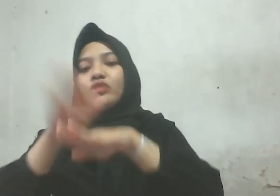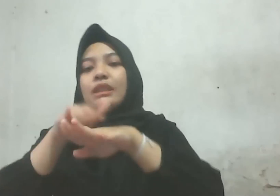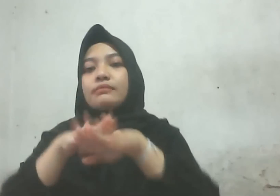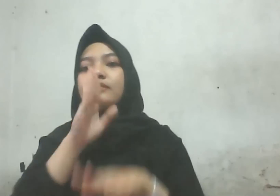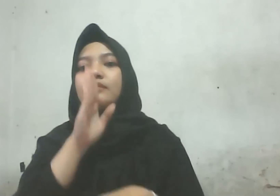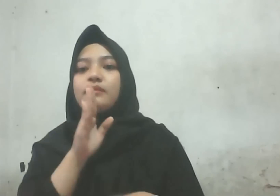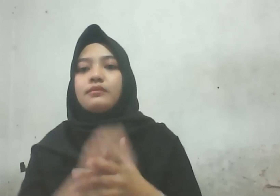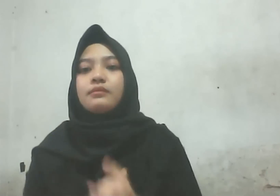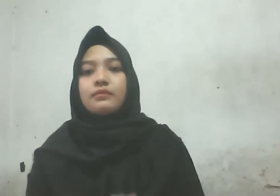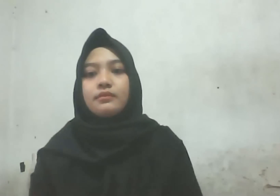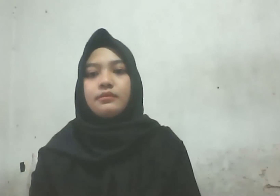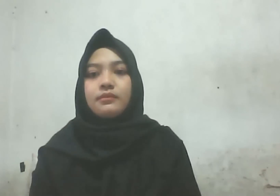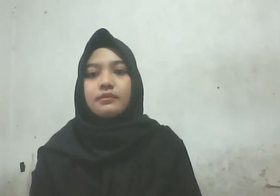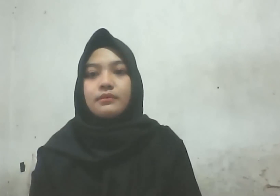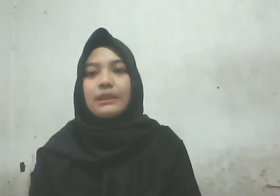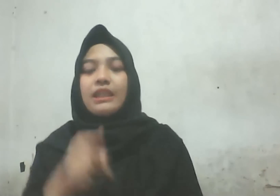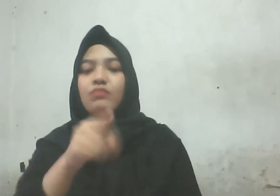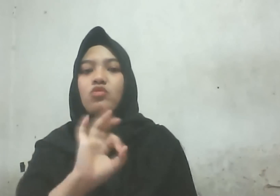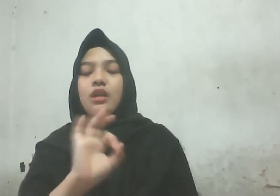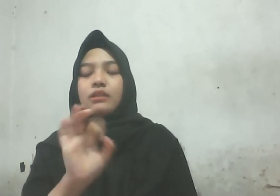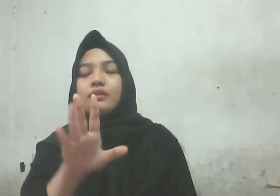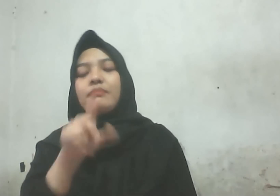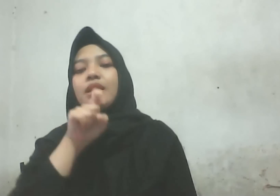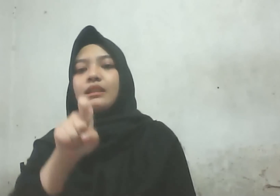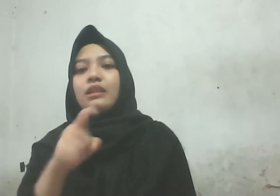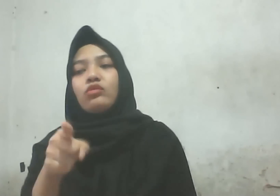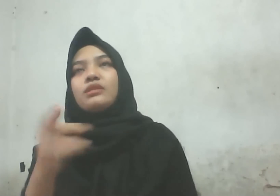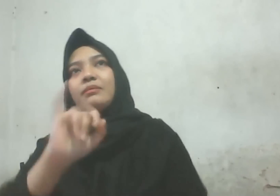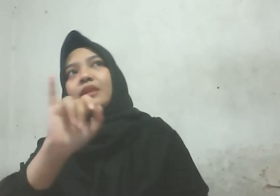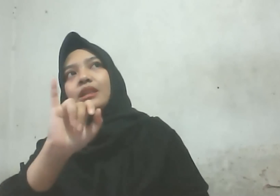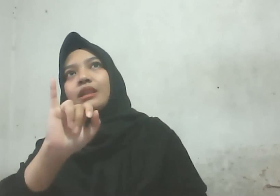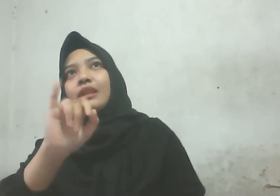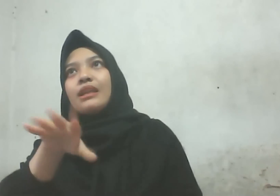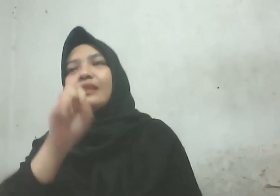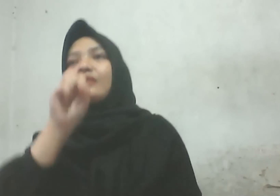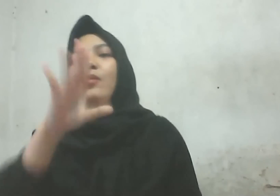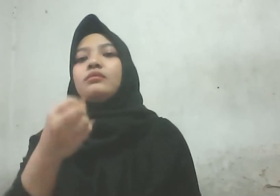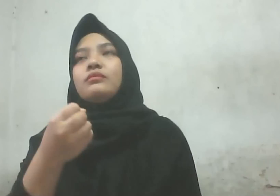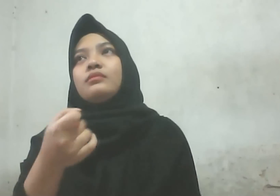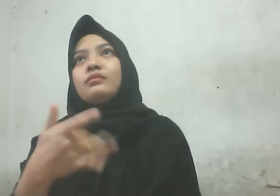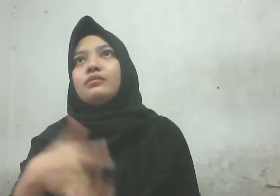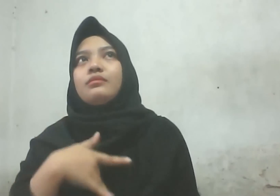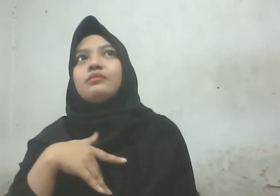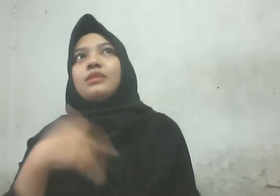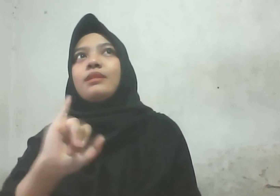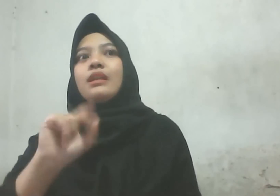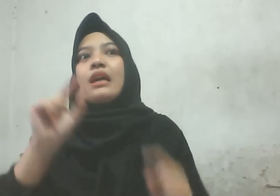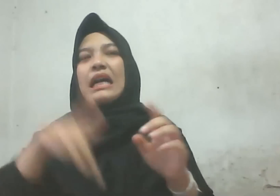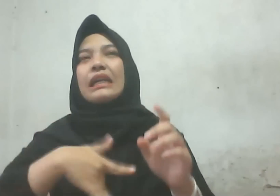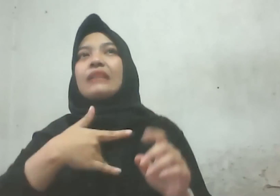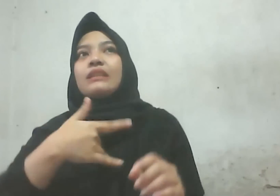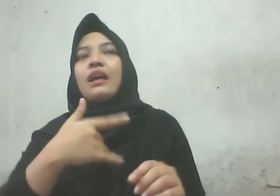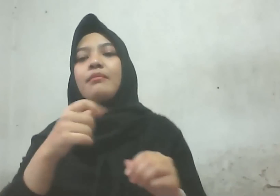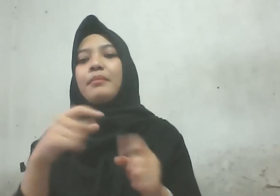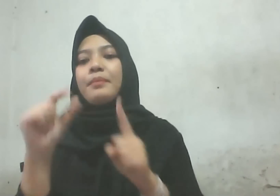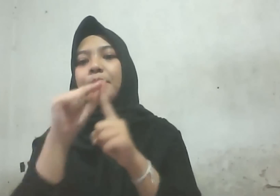not a question, yeah. Not question, but just her statement. But I think she wants to get